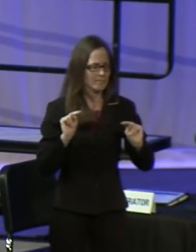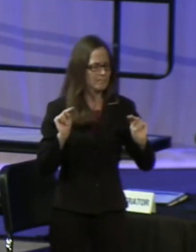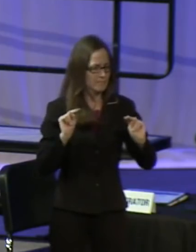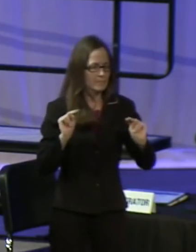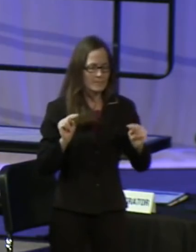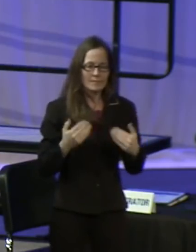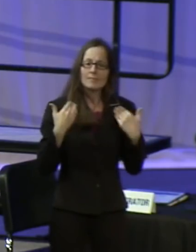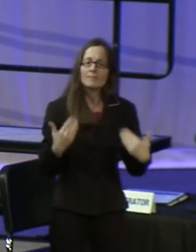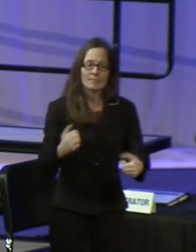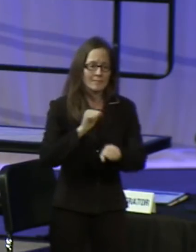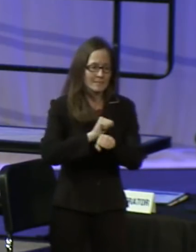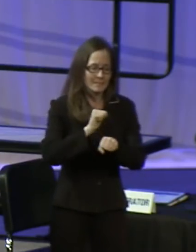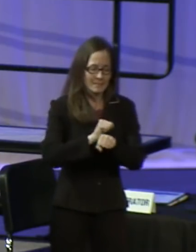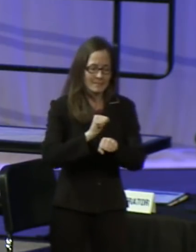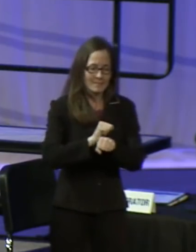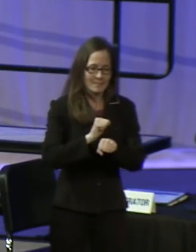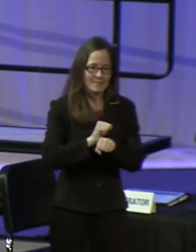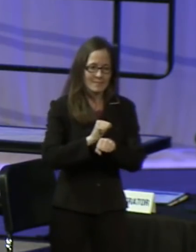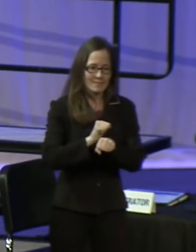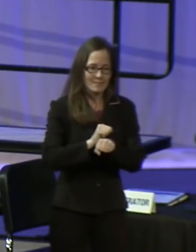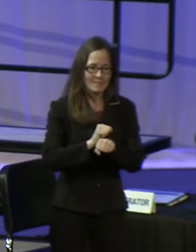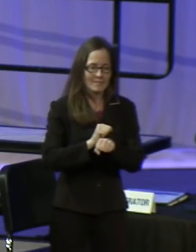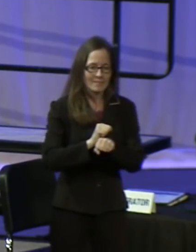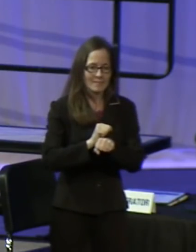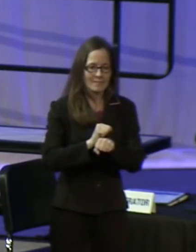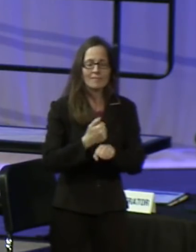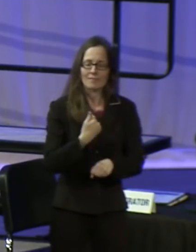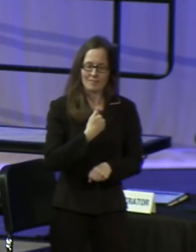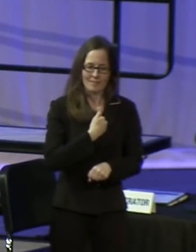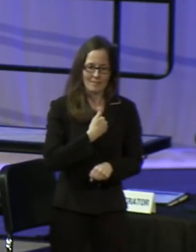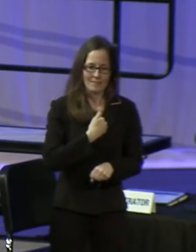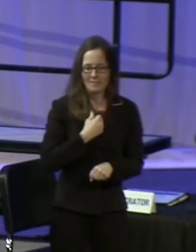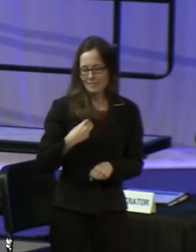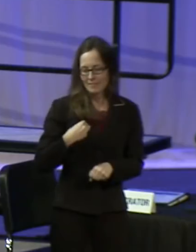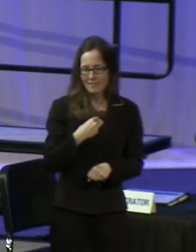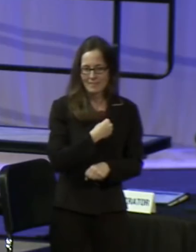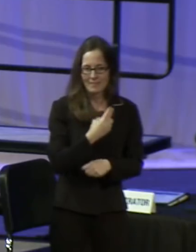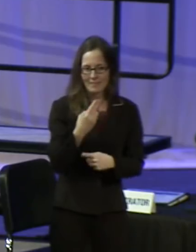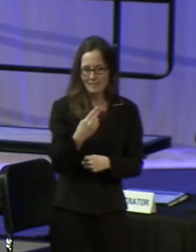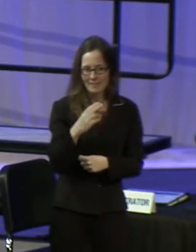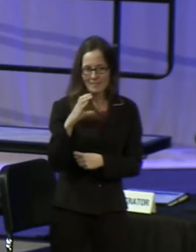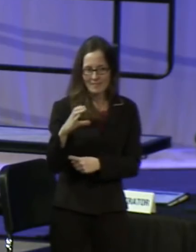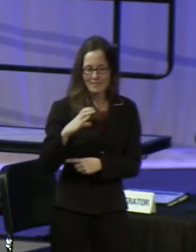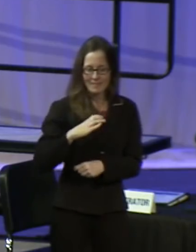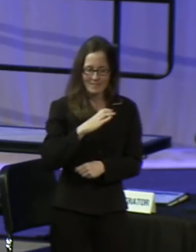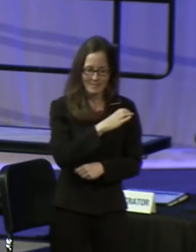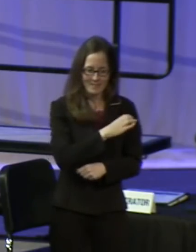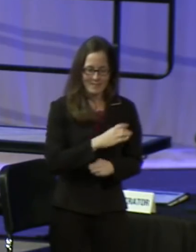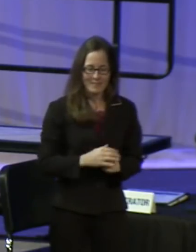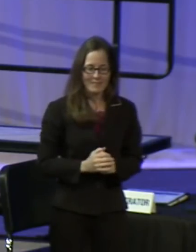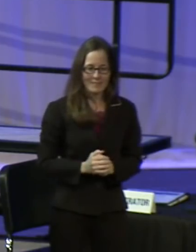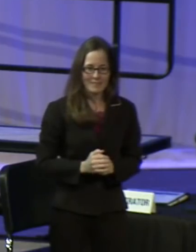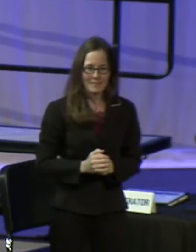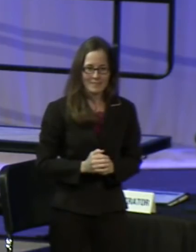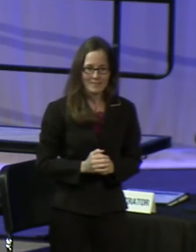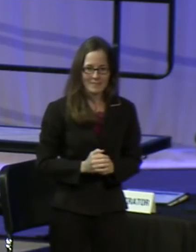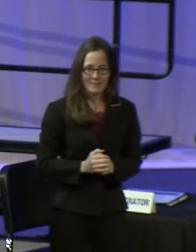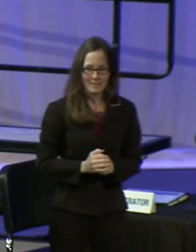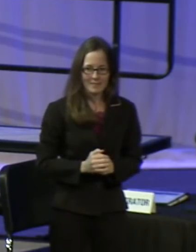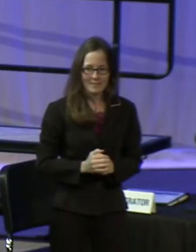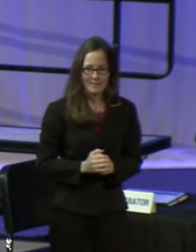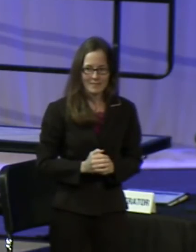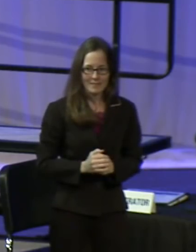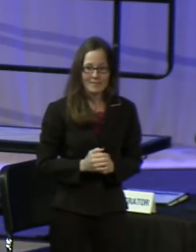execute the duties of a member of the Howard County Council of a member of the Howard County Council